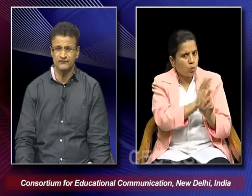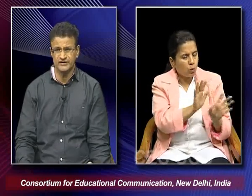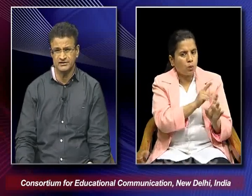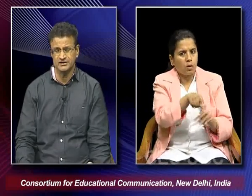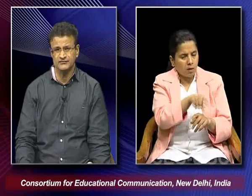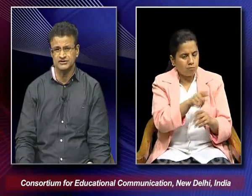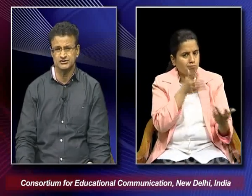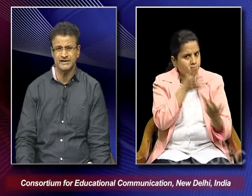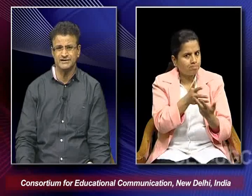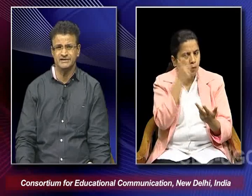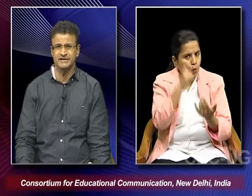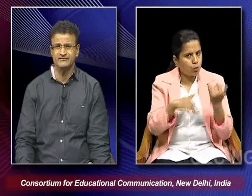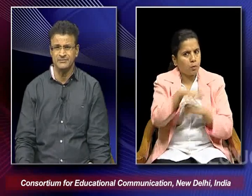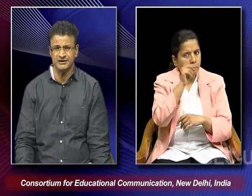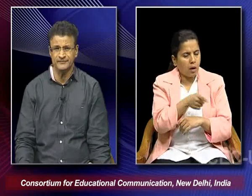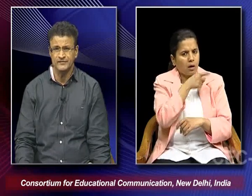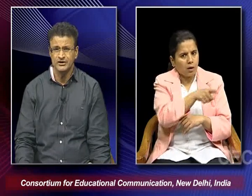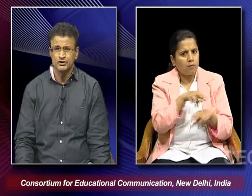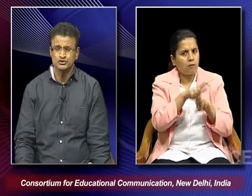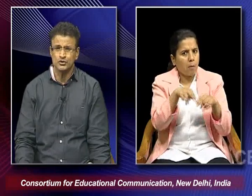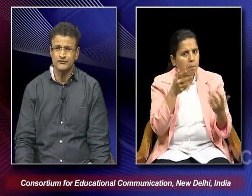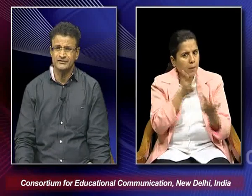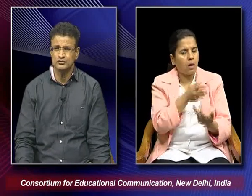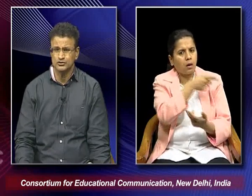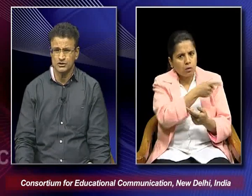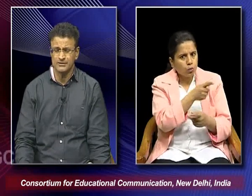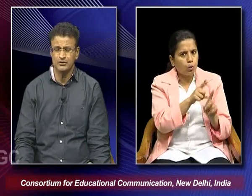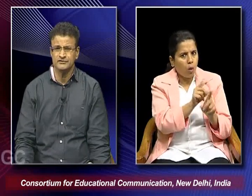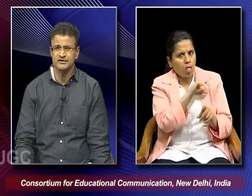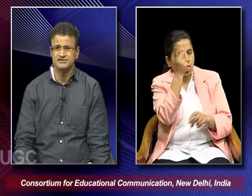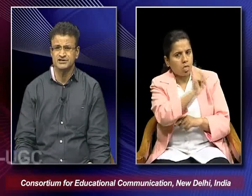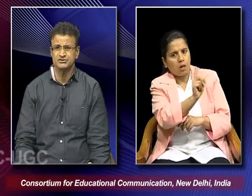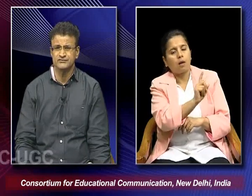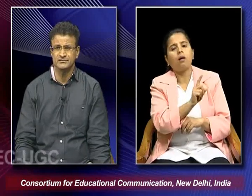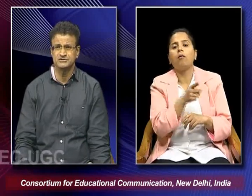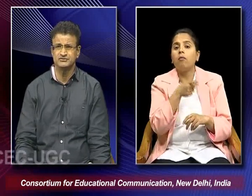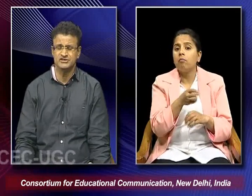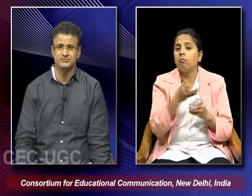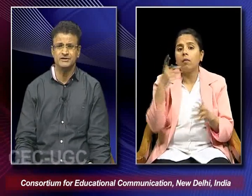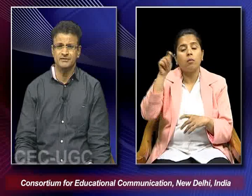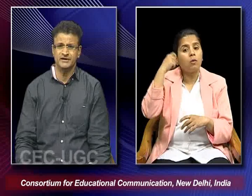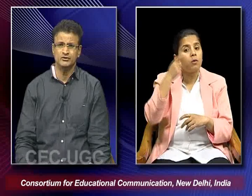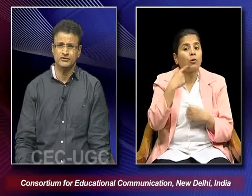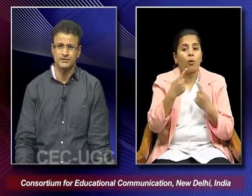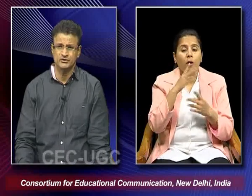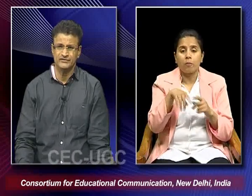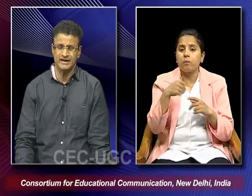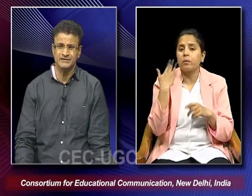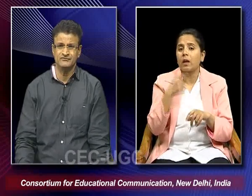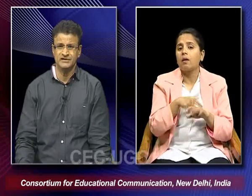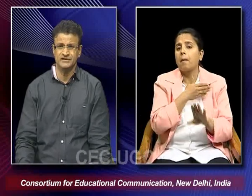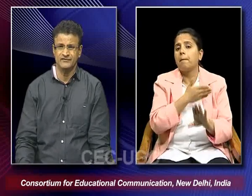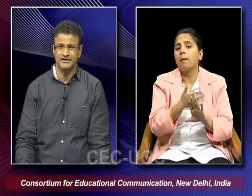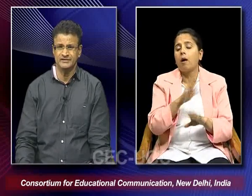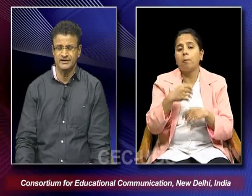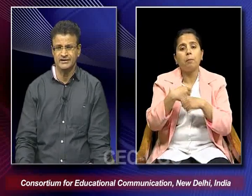become fit for the society and family. So when you talk about the various kinds of films which have been made over a period of time,